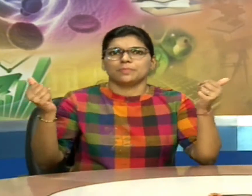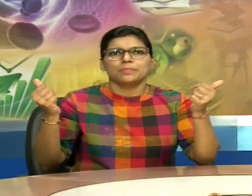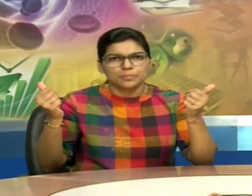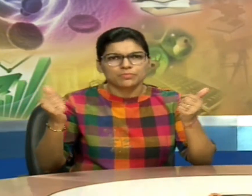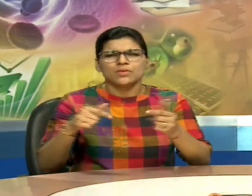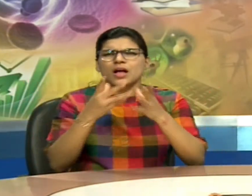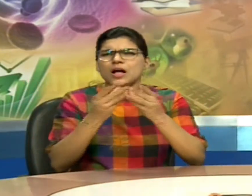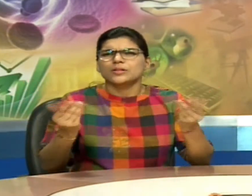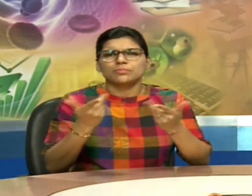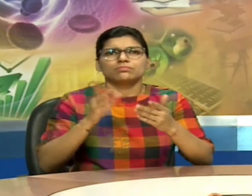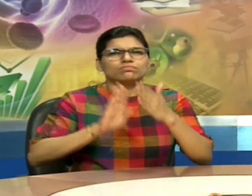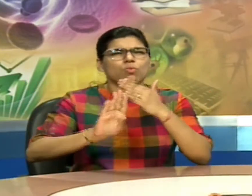Extinct.